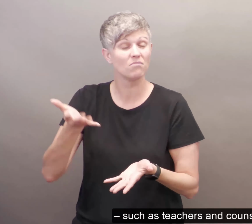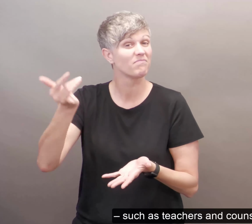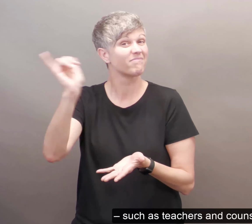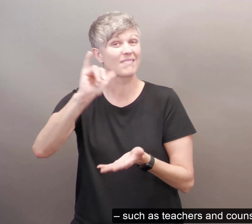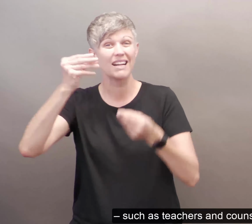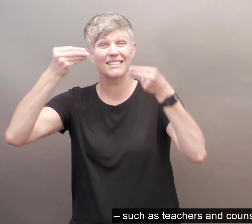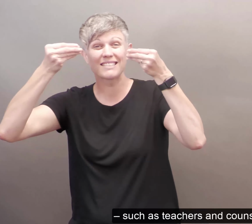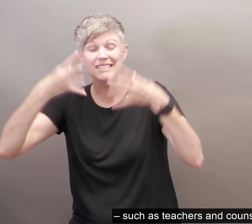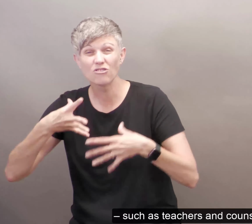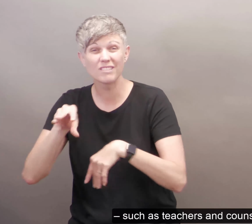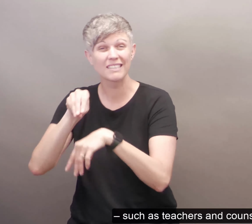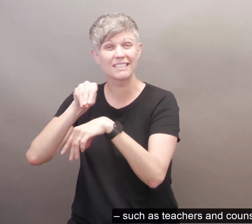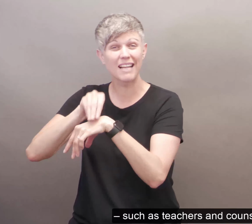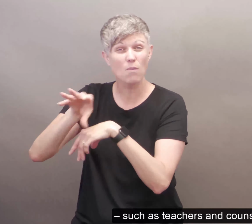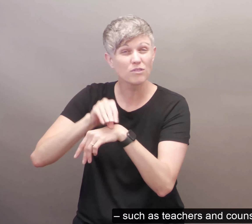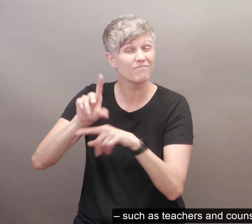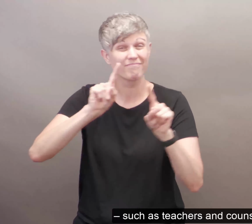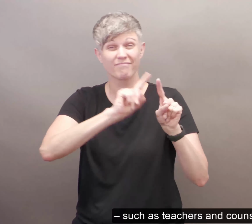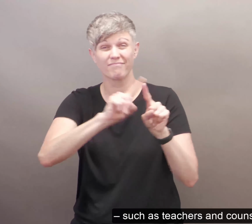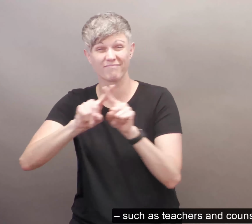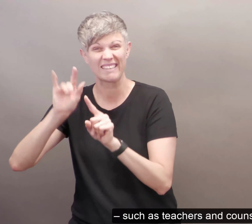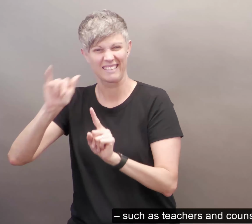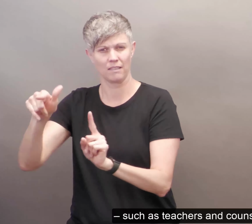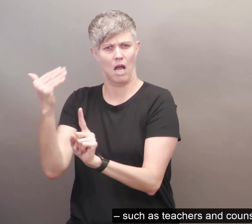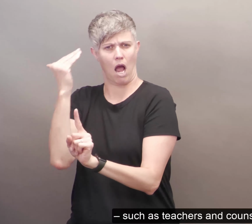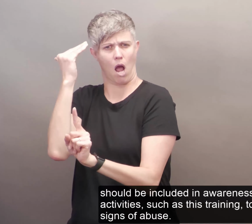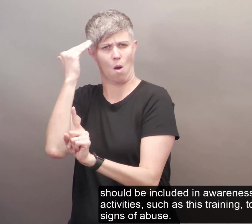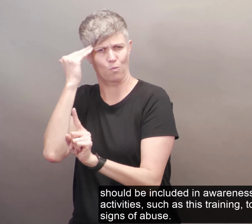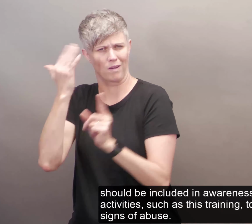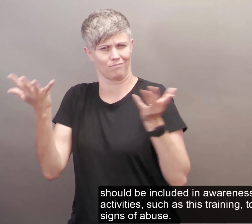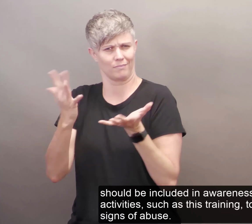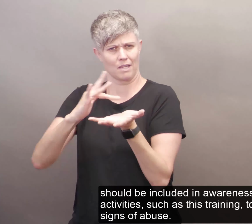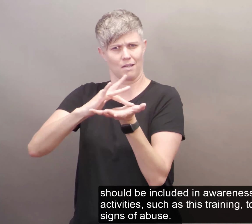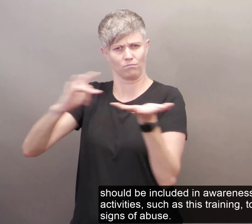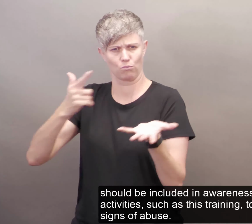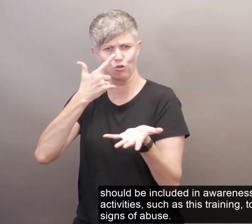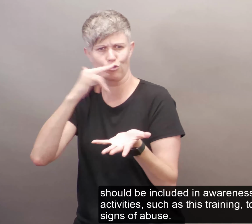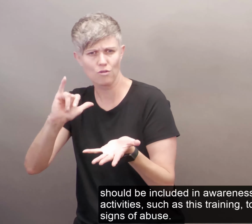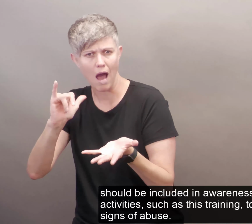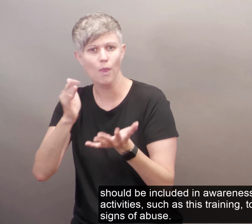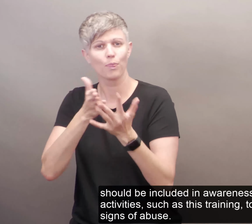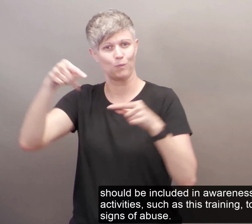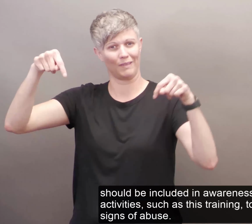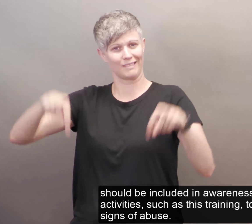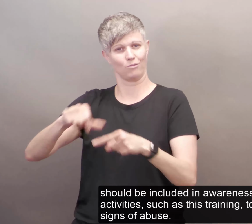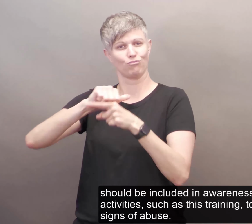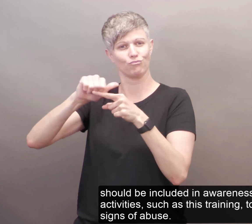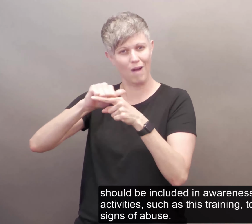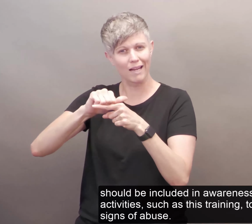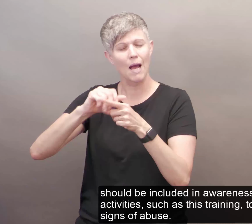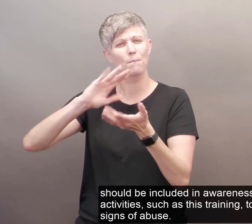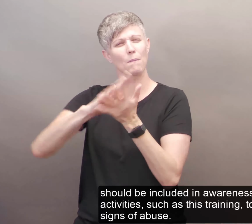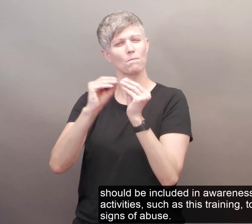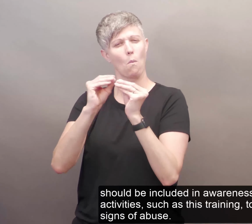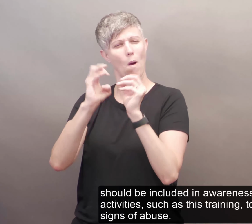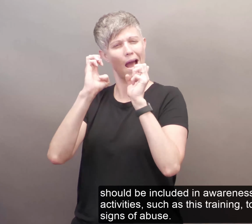elders, and service providers, such as teachers, counselors, should be included in awareness-building activities such as this training